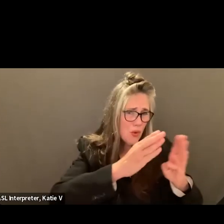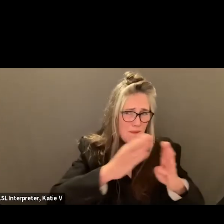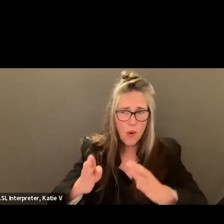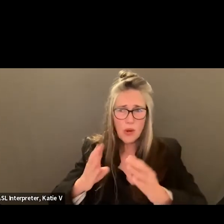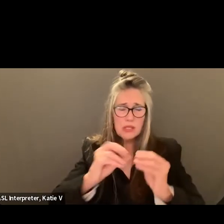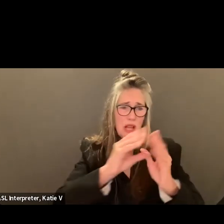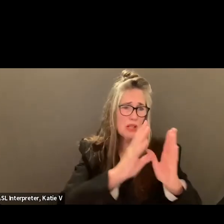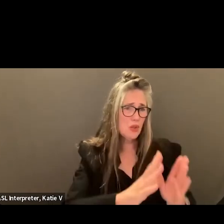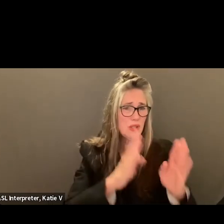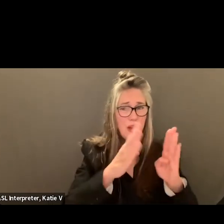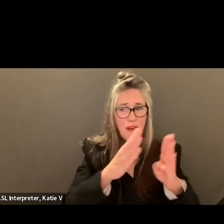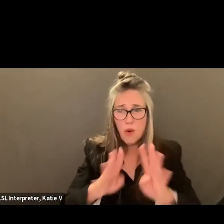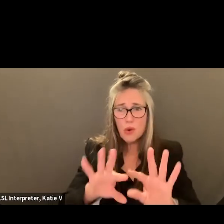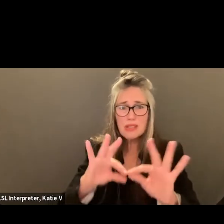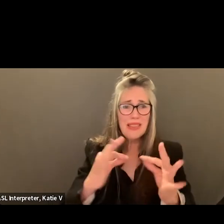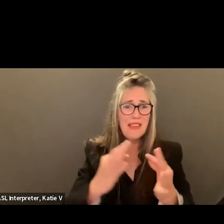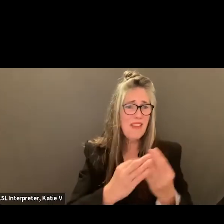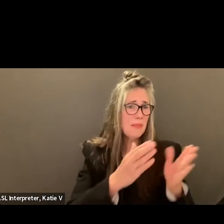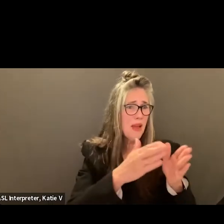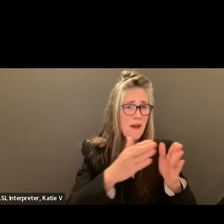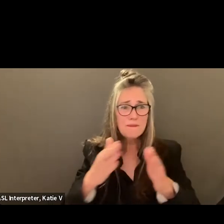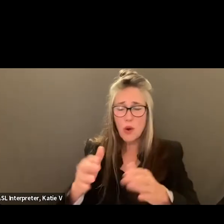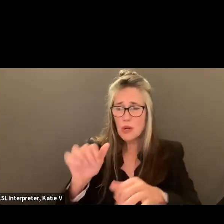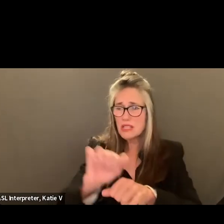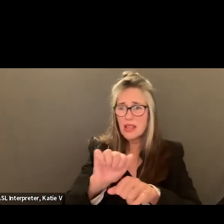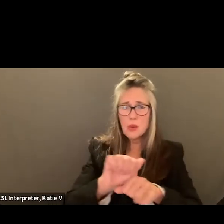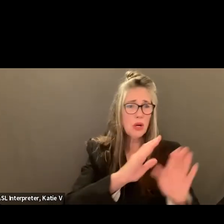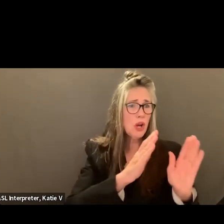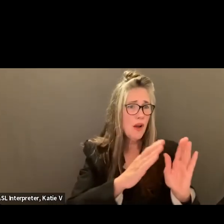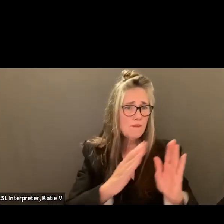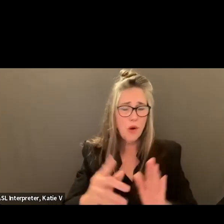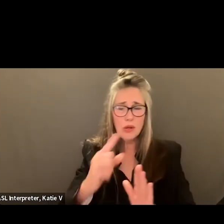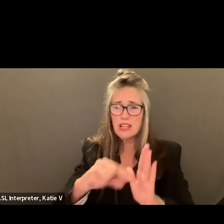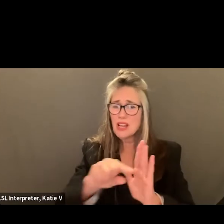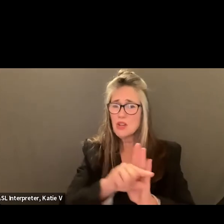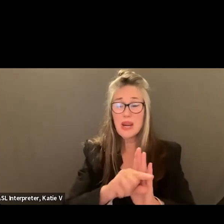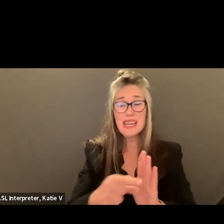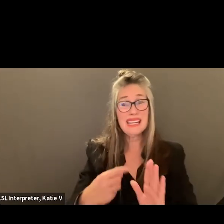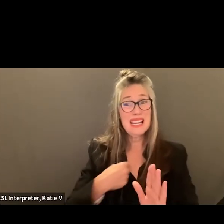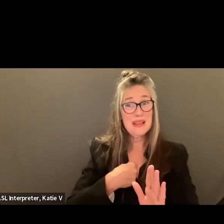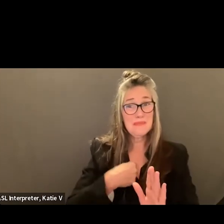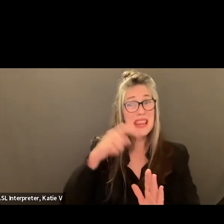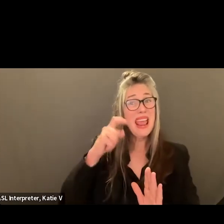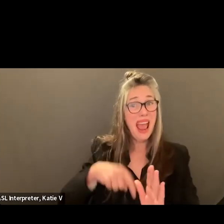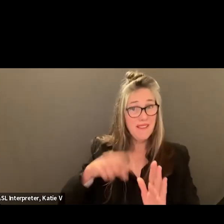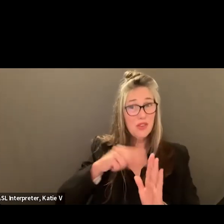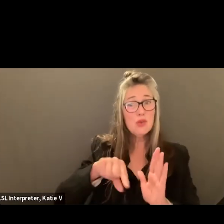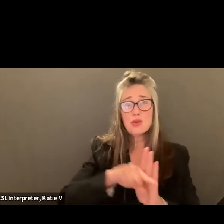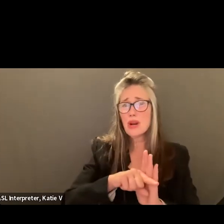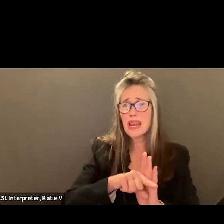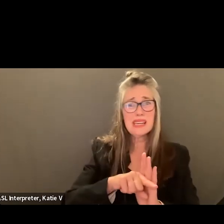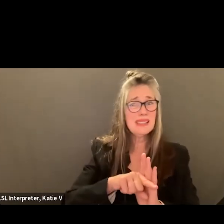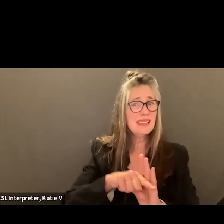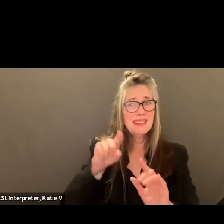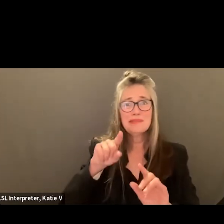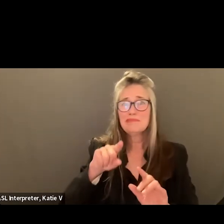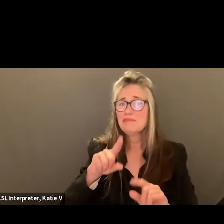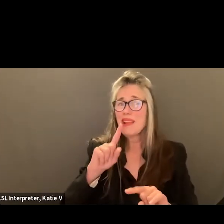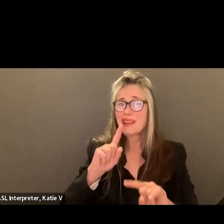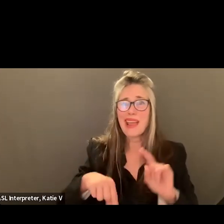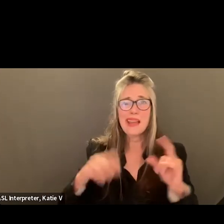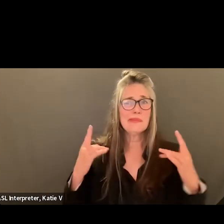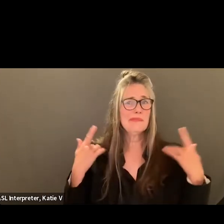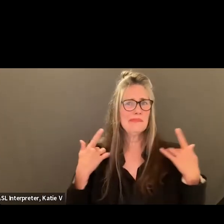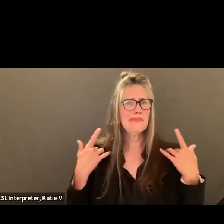Grading assessments is just an example of something that's non-negotiable. I have to do that as my job. But that naturally